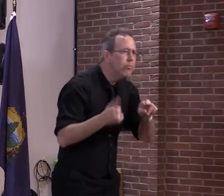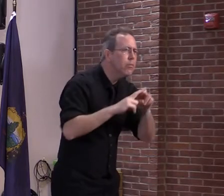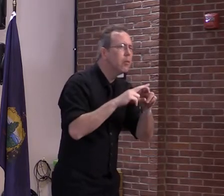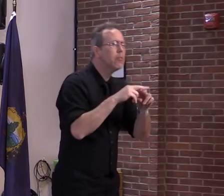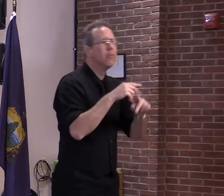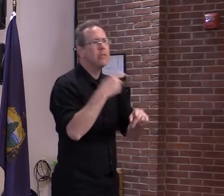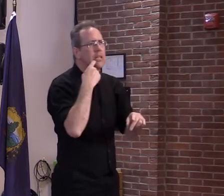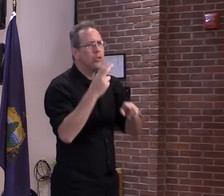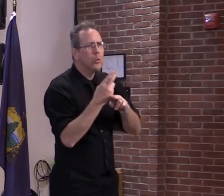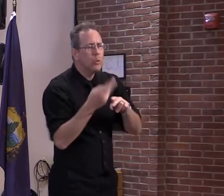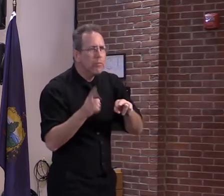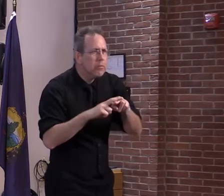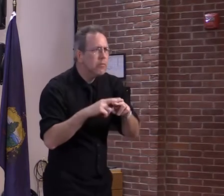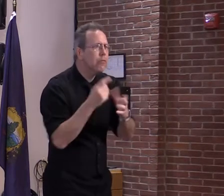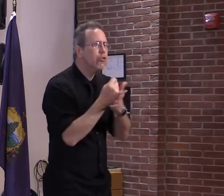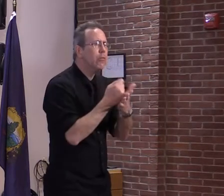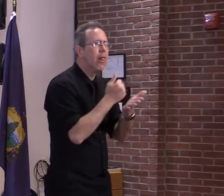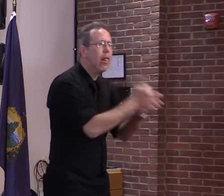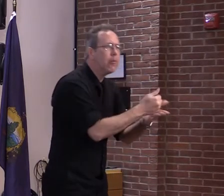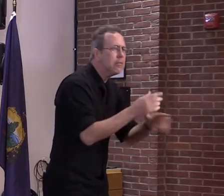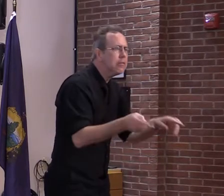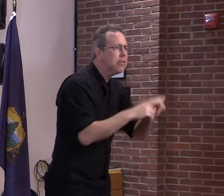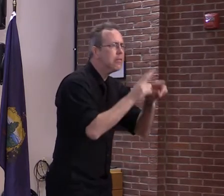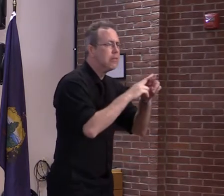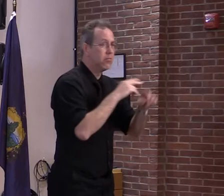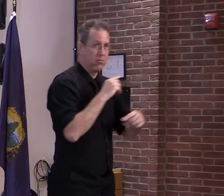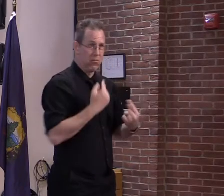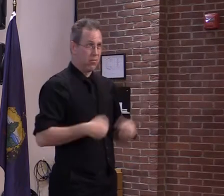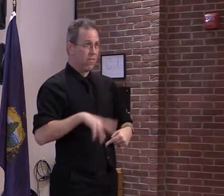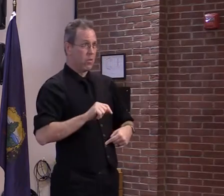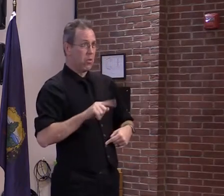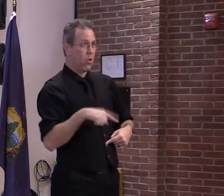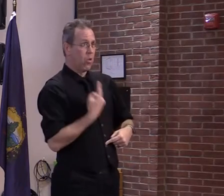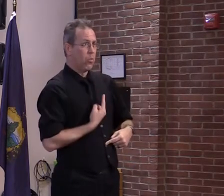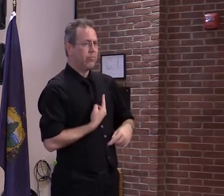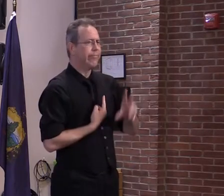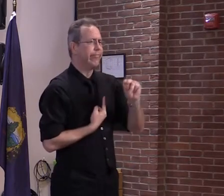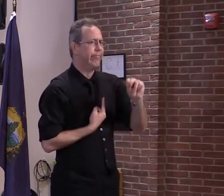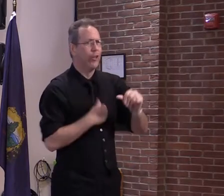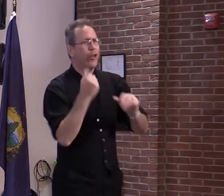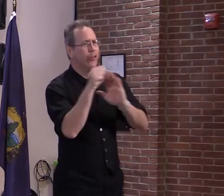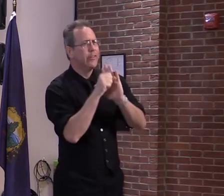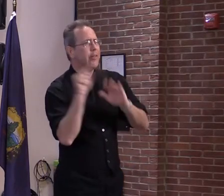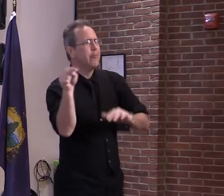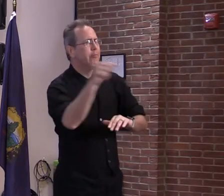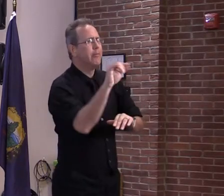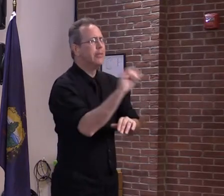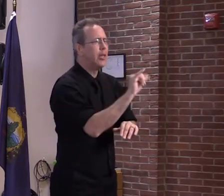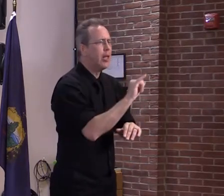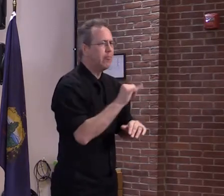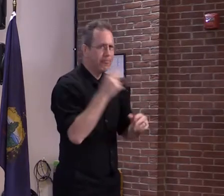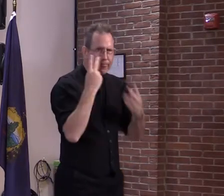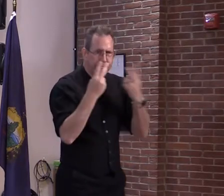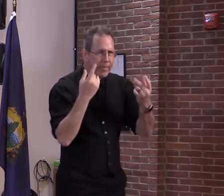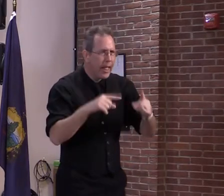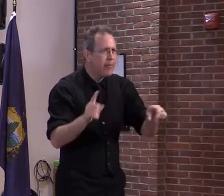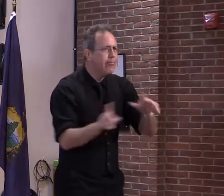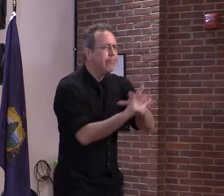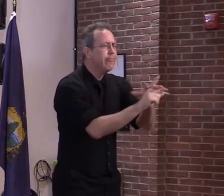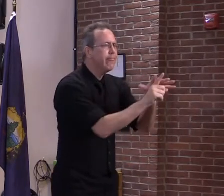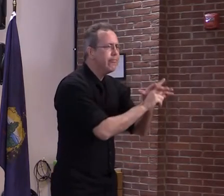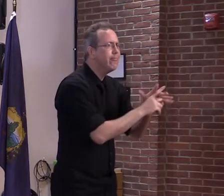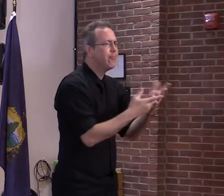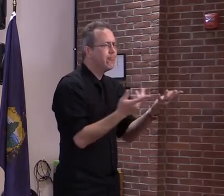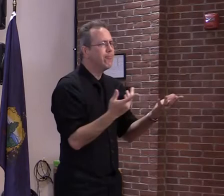this. And we all need to sort of rally back and try to get back on track where we were and look